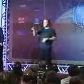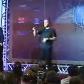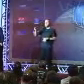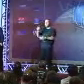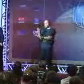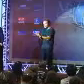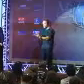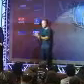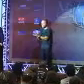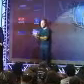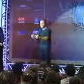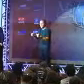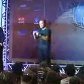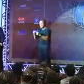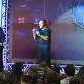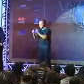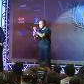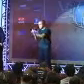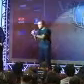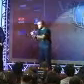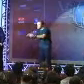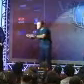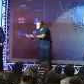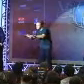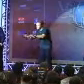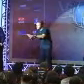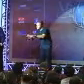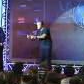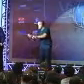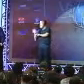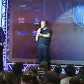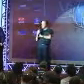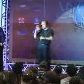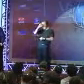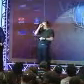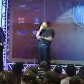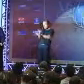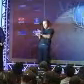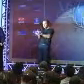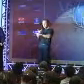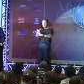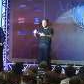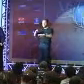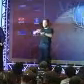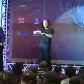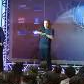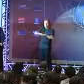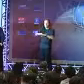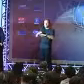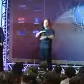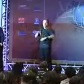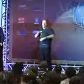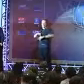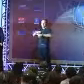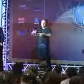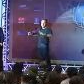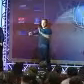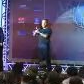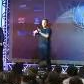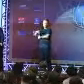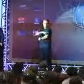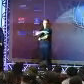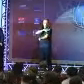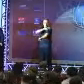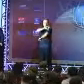And Poseidon Linux, which was developed right here in Brazil, is a